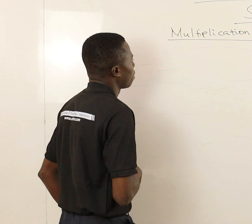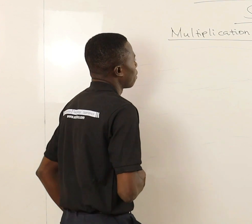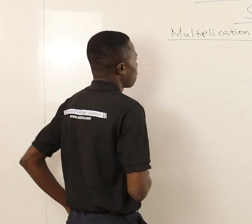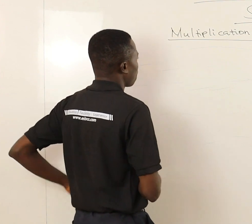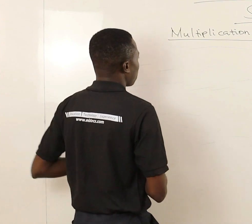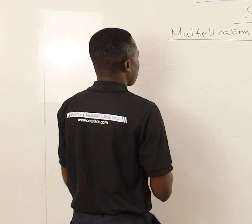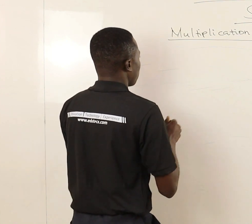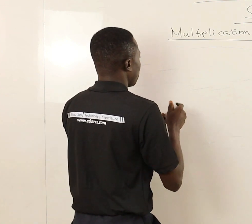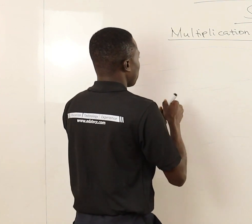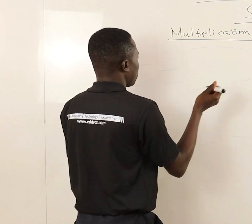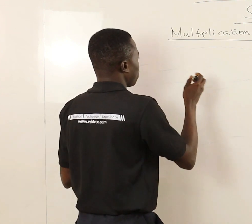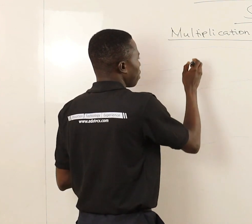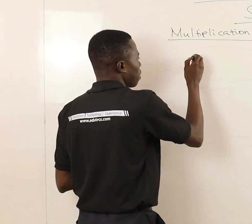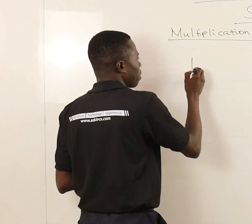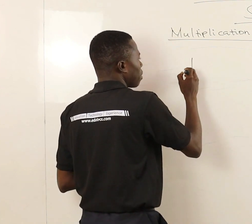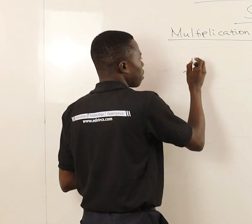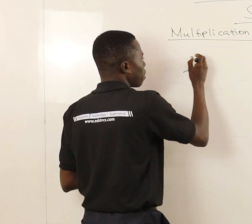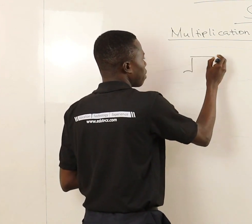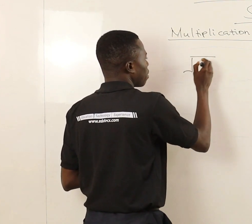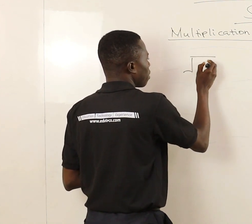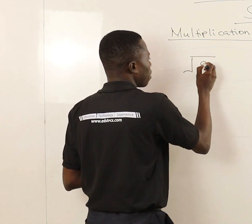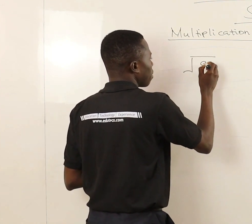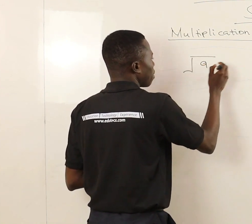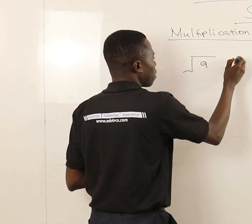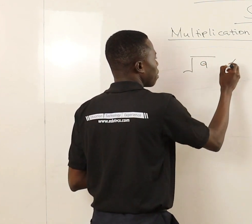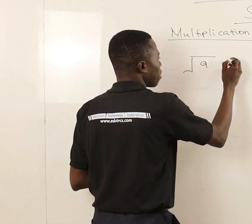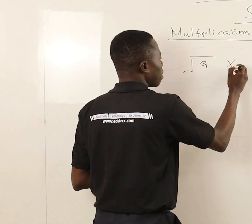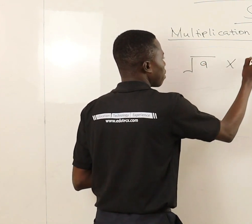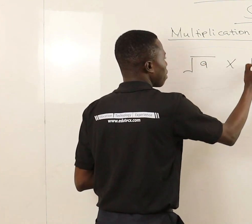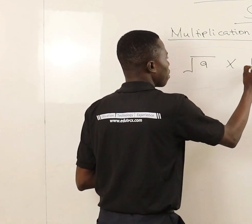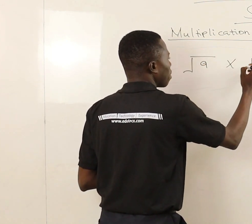moment. Square root of A multiplied by square root of B.